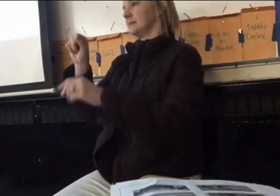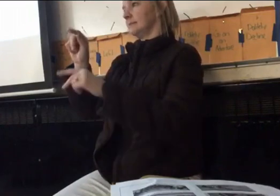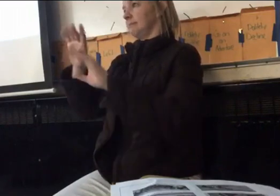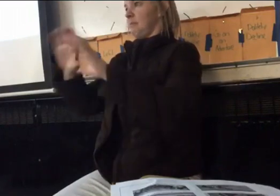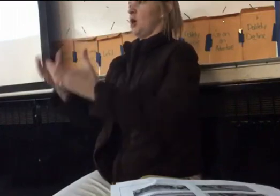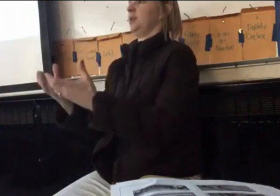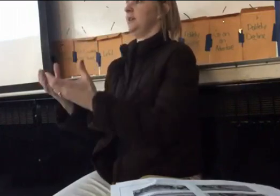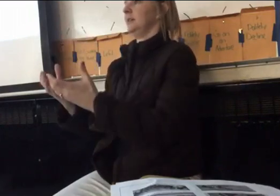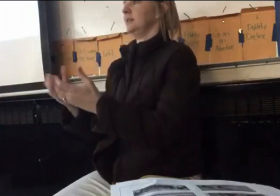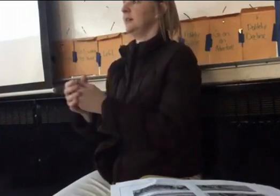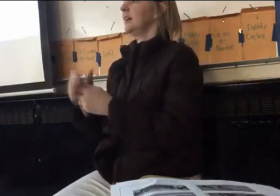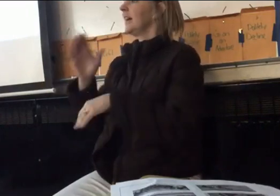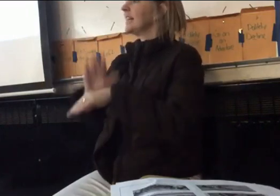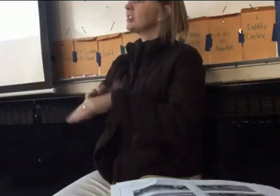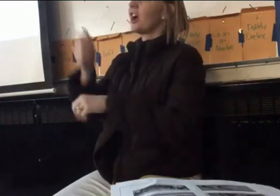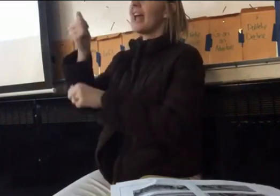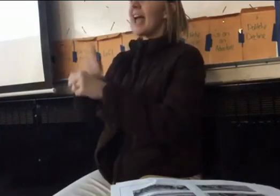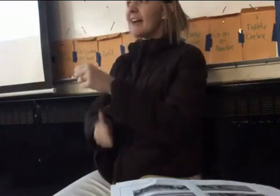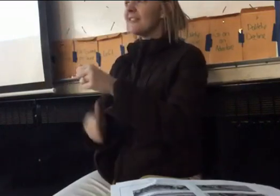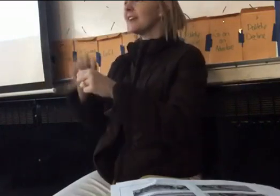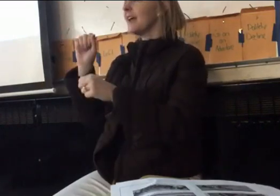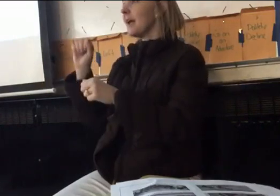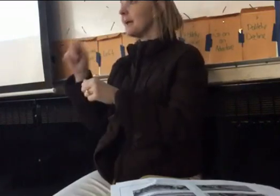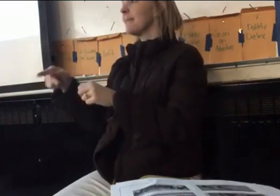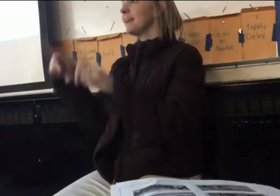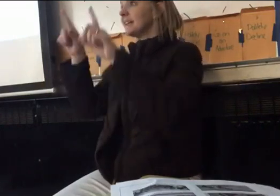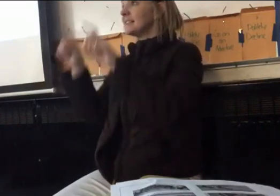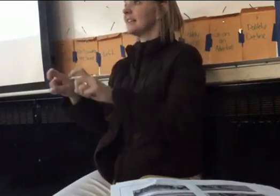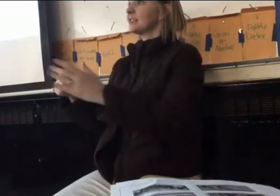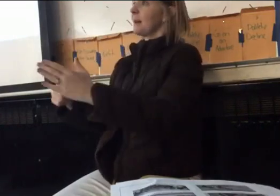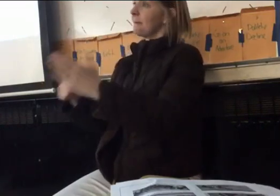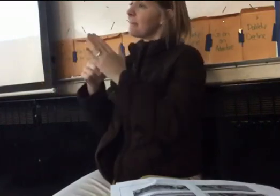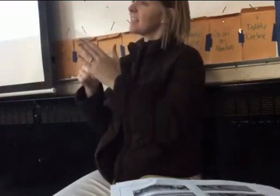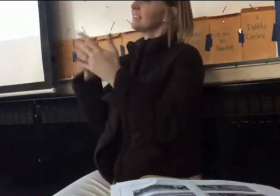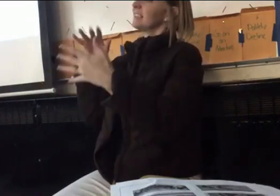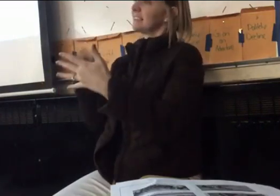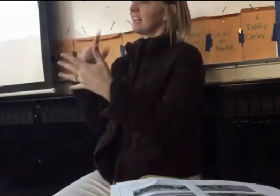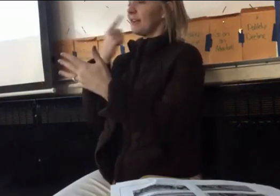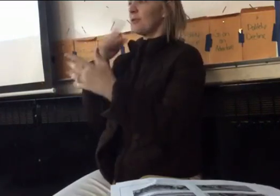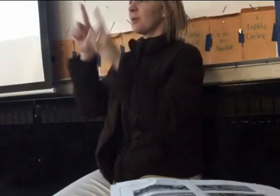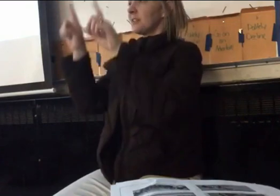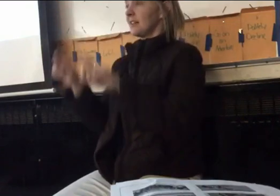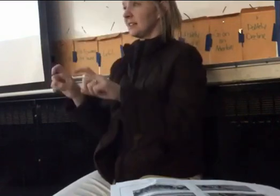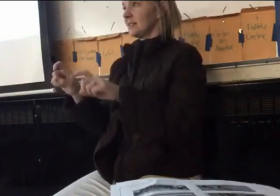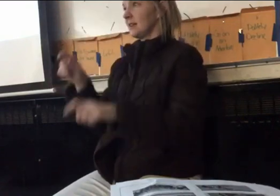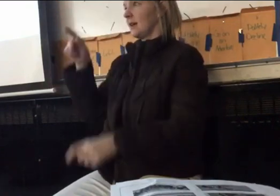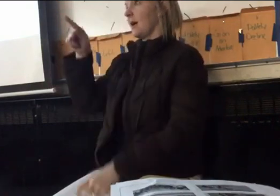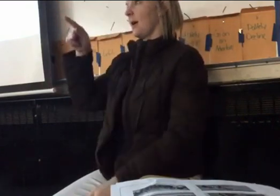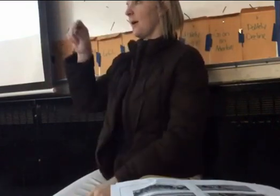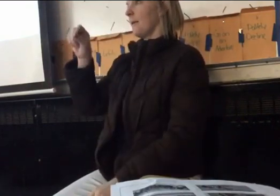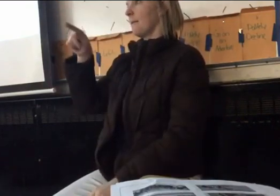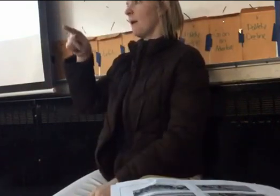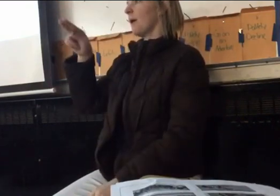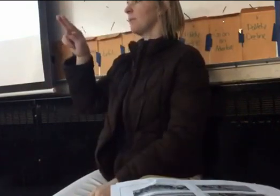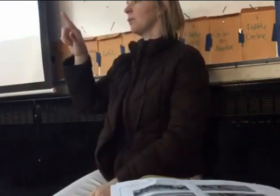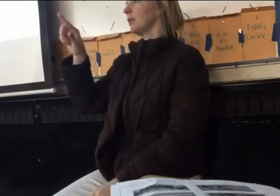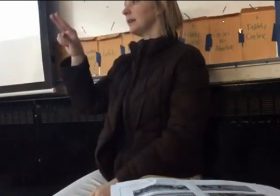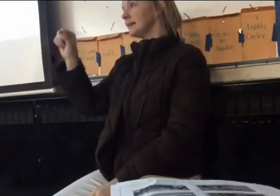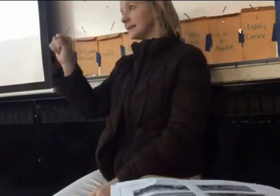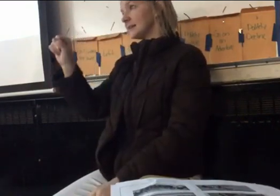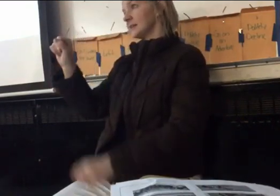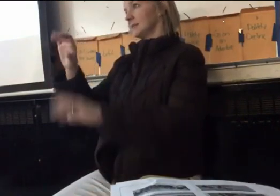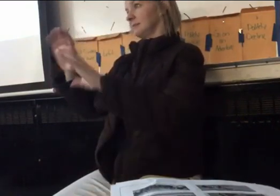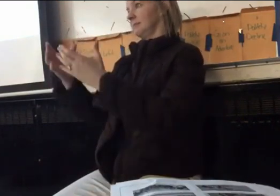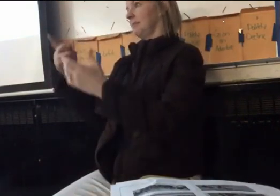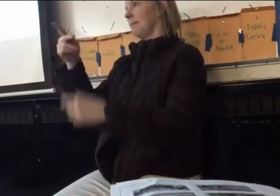on basically every AP exam, as in it's a must study for the AP exam. It's on almost every single AP exam.